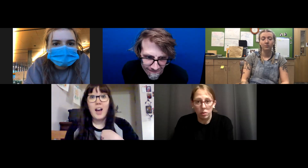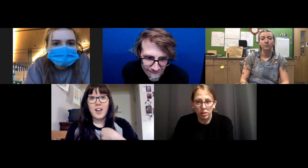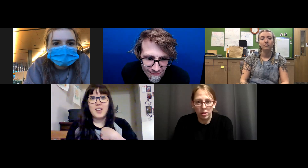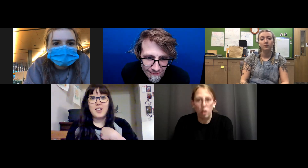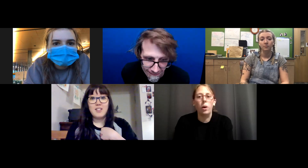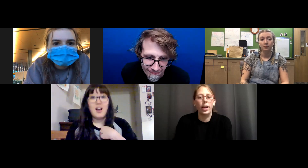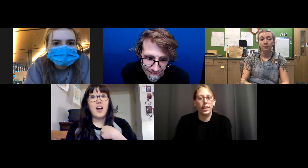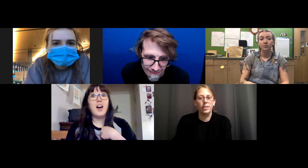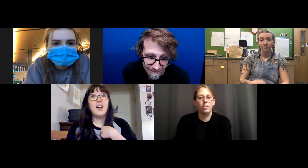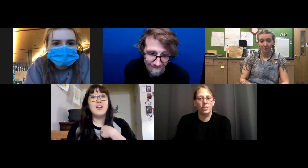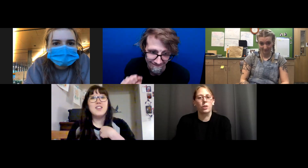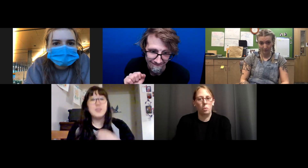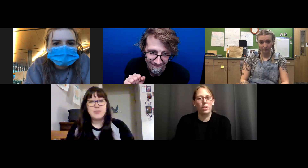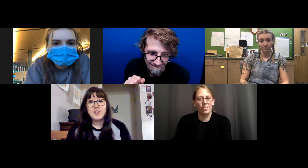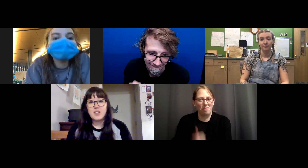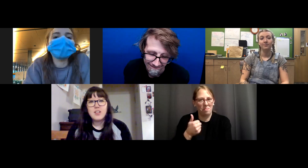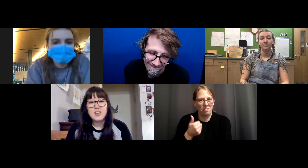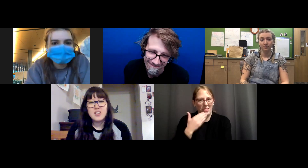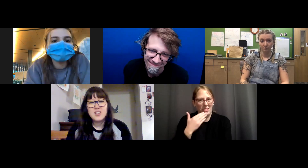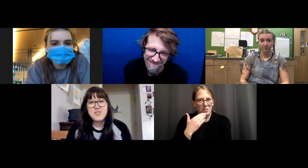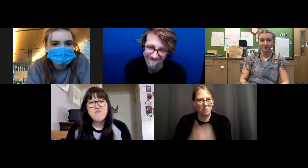No. Oh, I live in Tacoma.